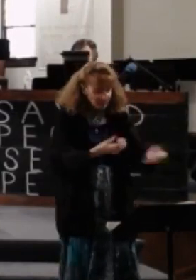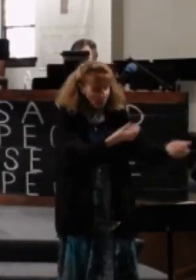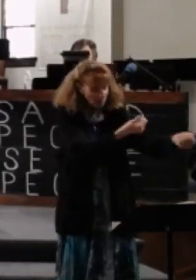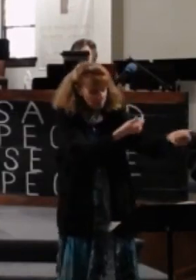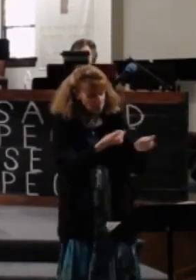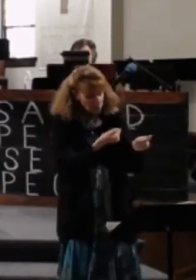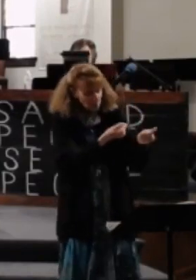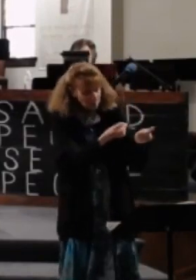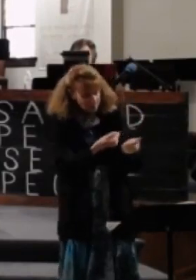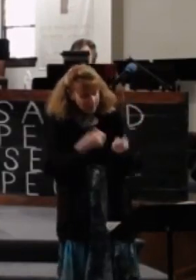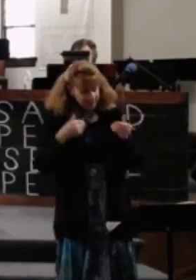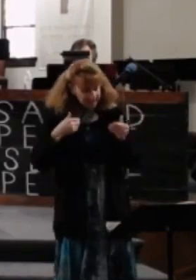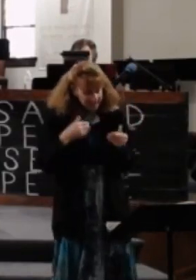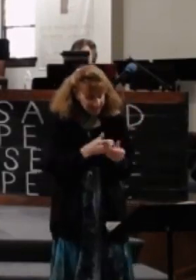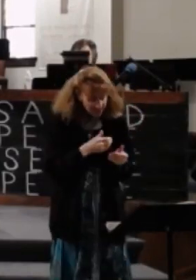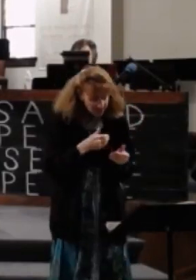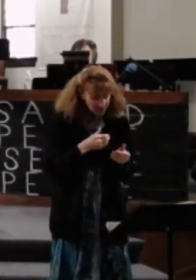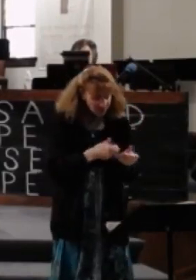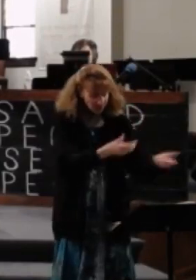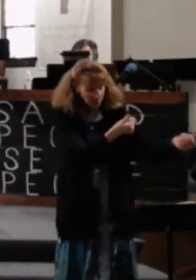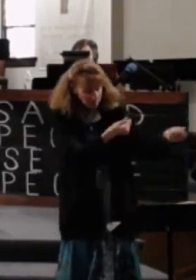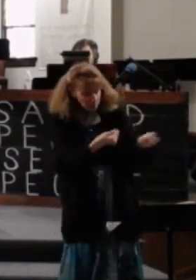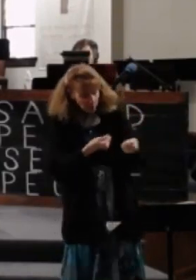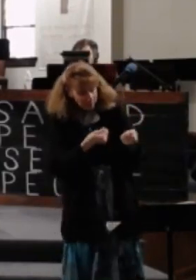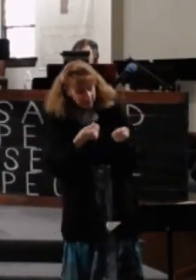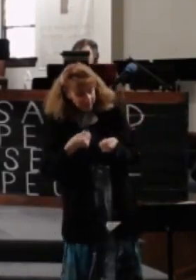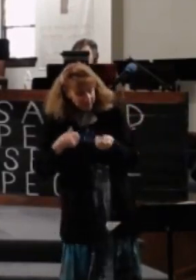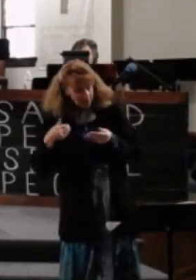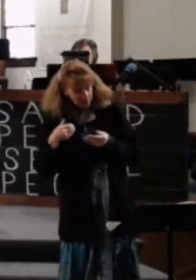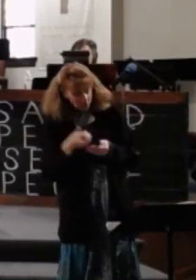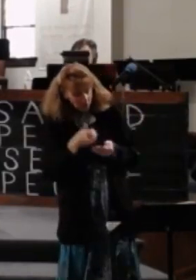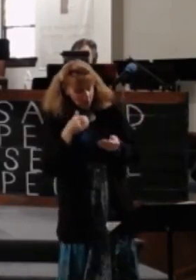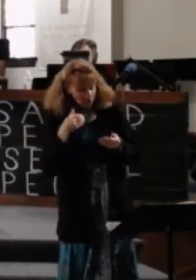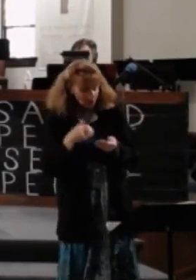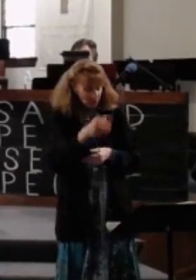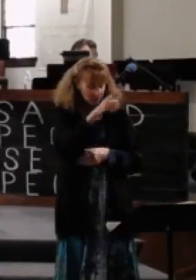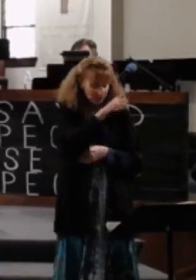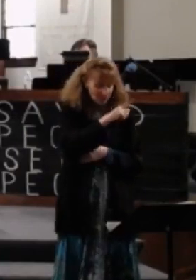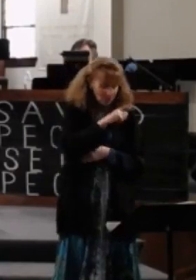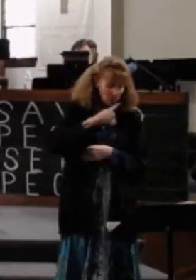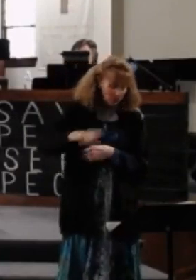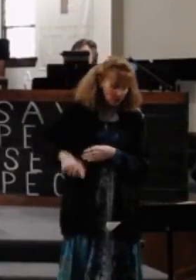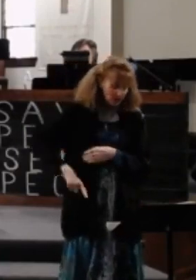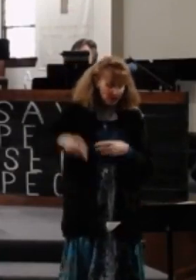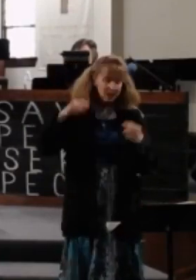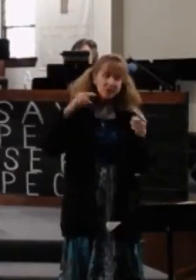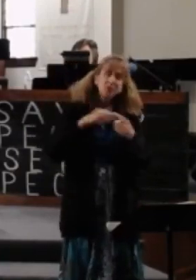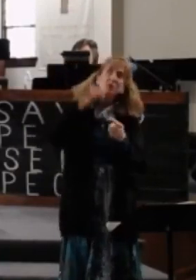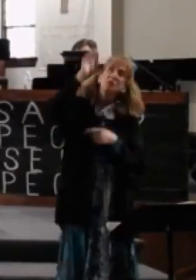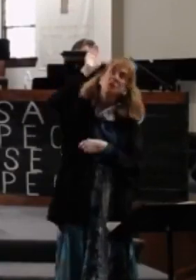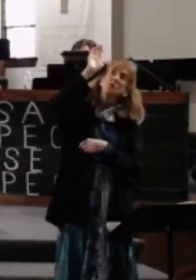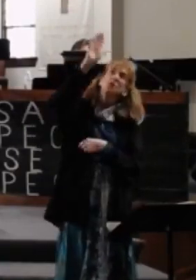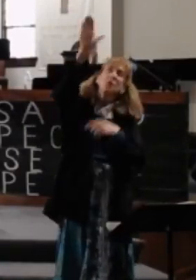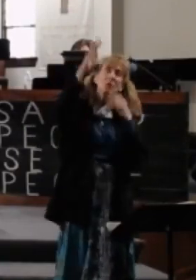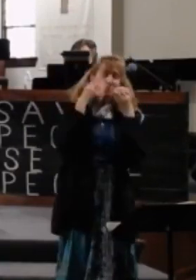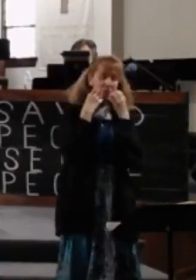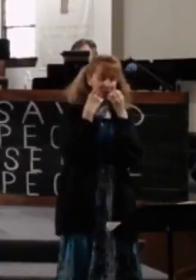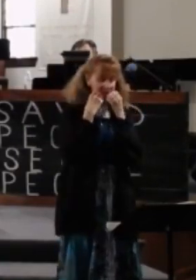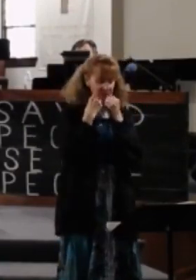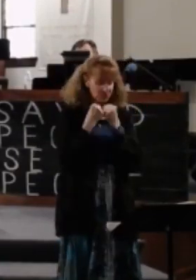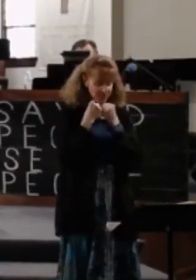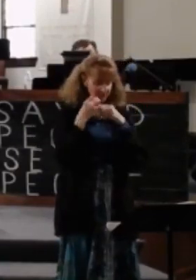me nearer, nearer, nearer, blessed Lord, to thy